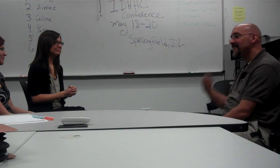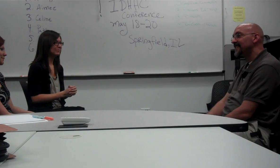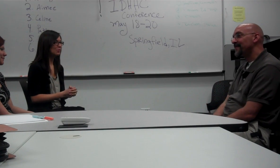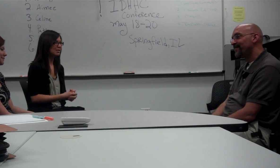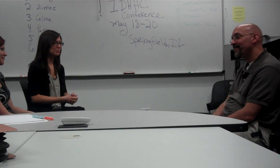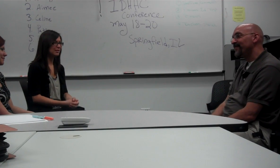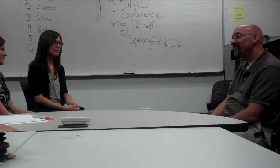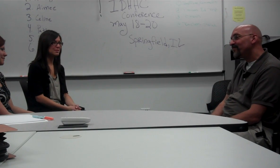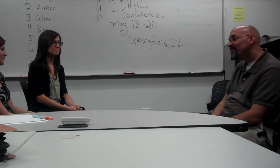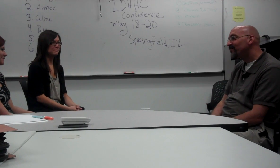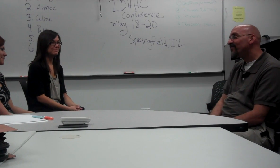Oh, that's really awesome.